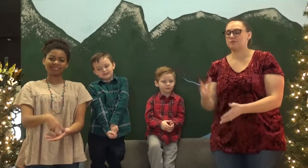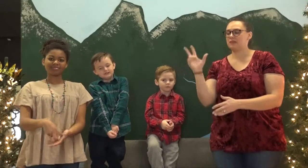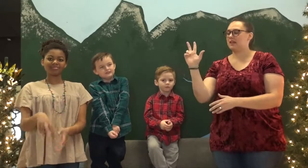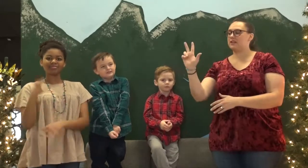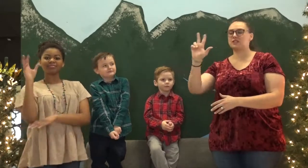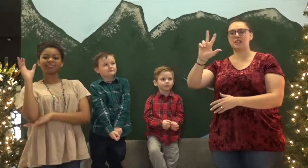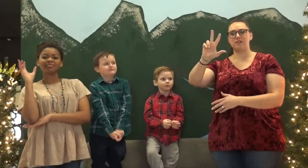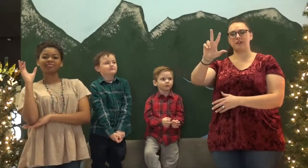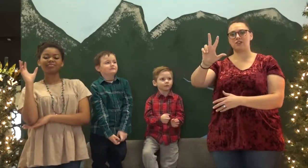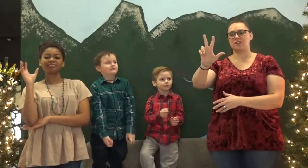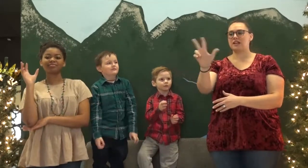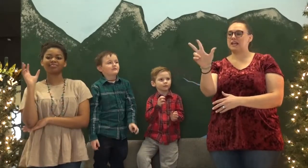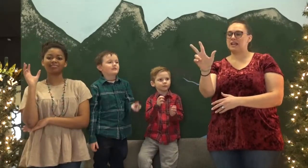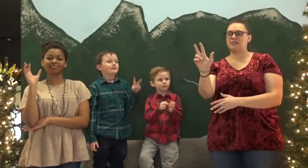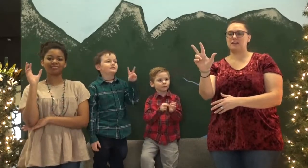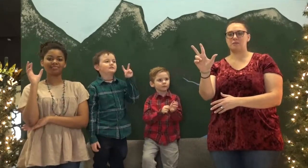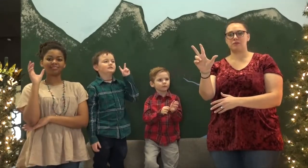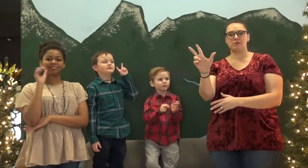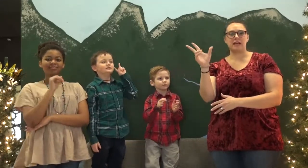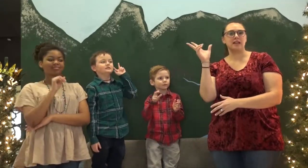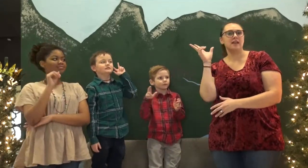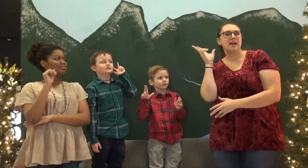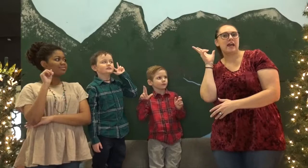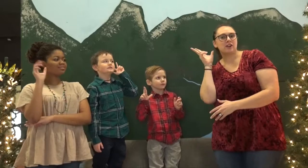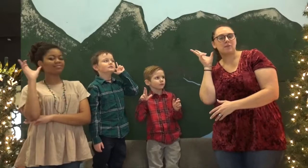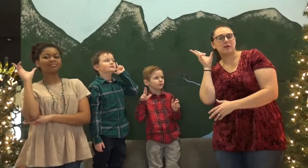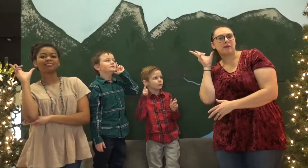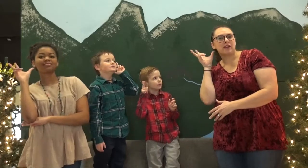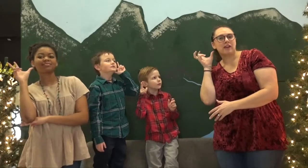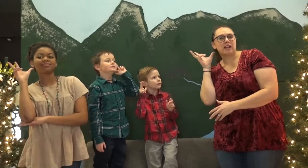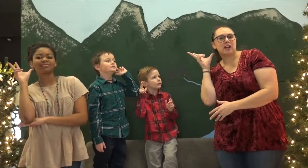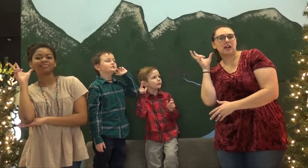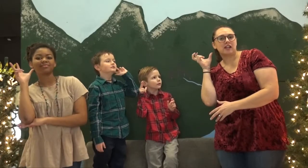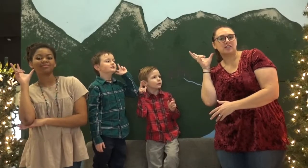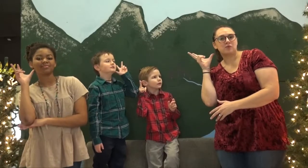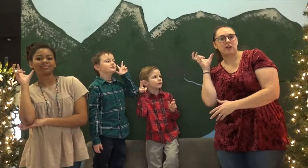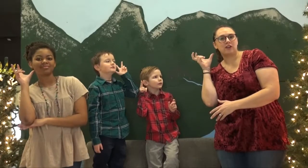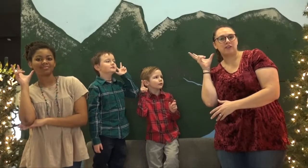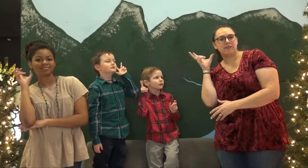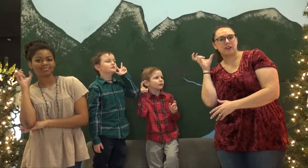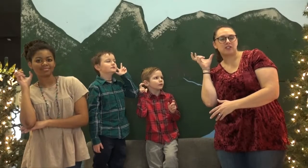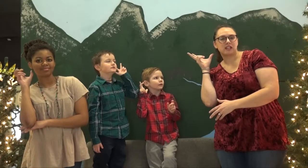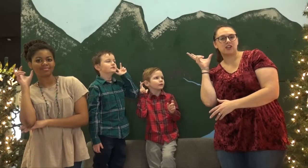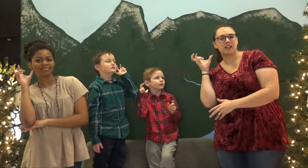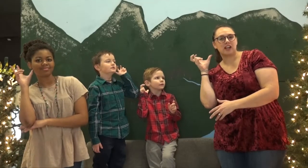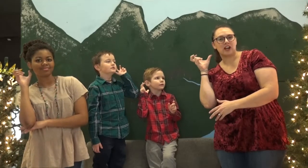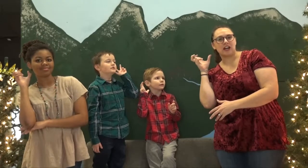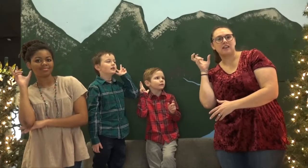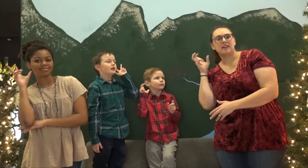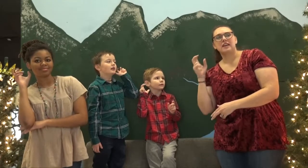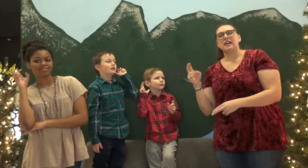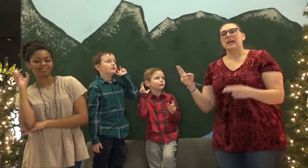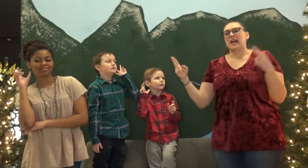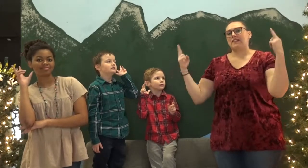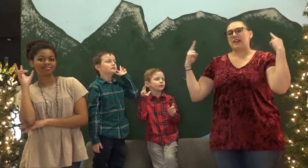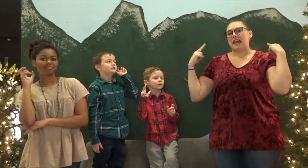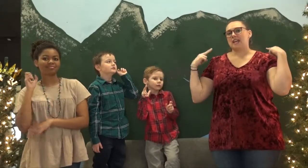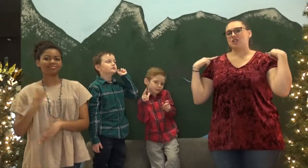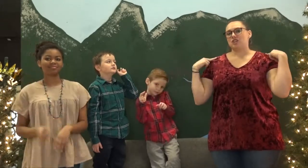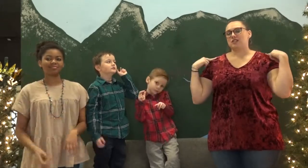And then you take your fingers in the number three, and you're going to put it up by your ear and just wiggle your fingers like you're hearing. And then angel is from